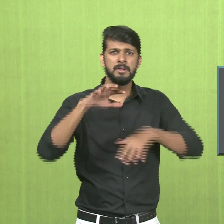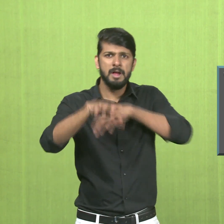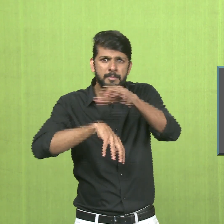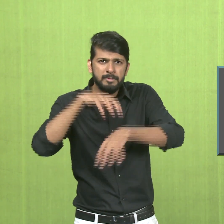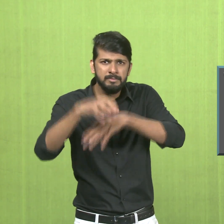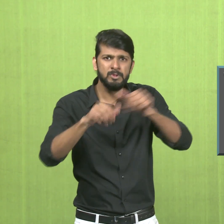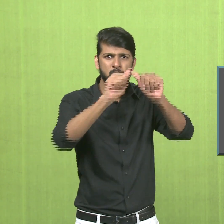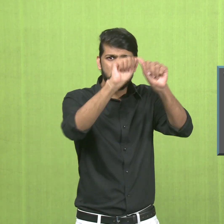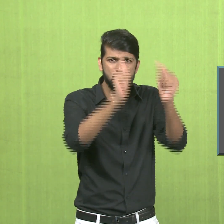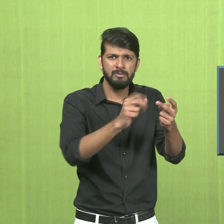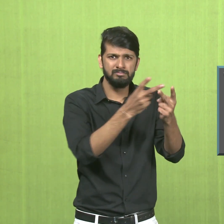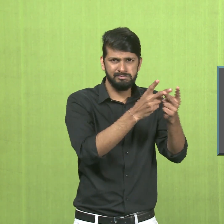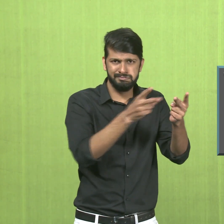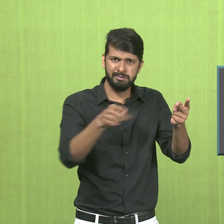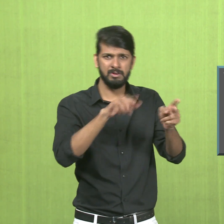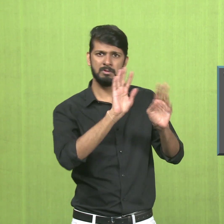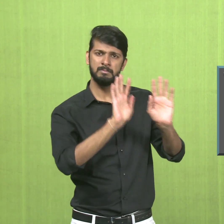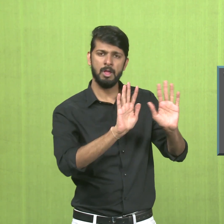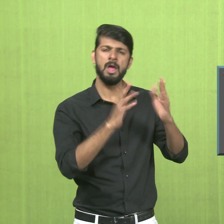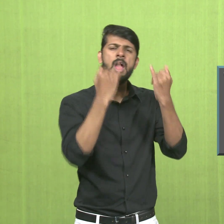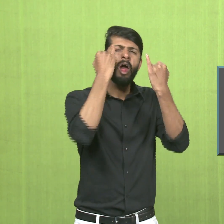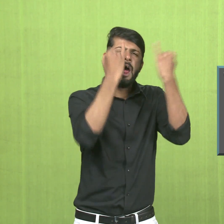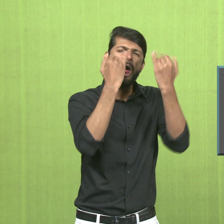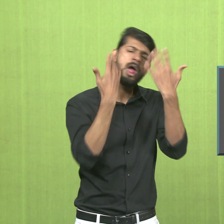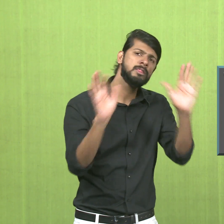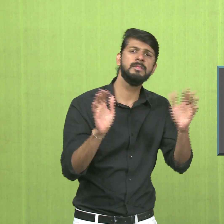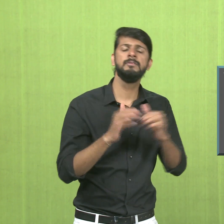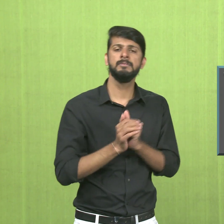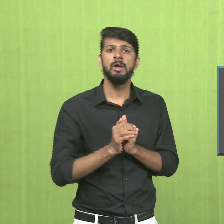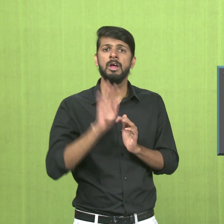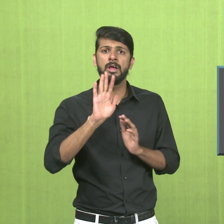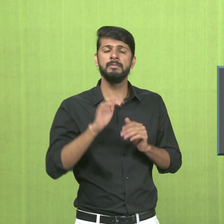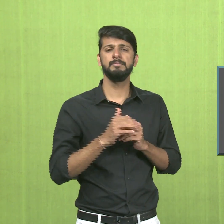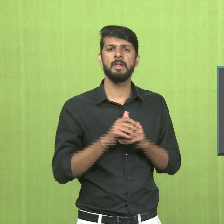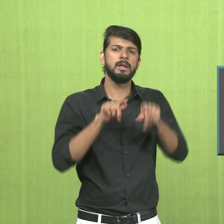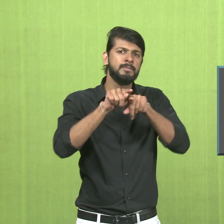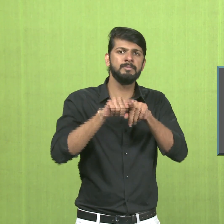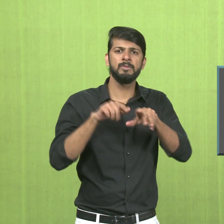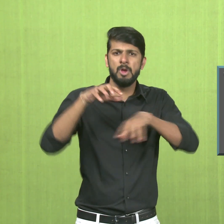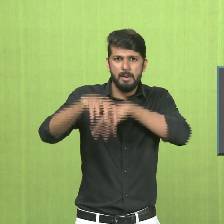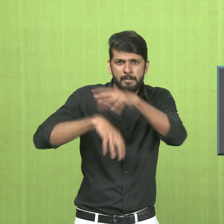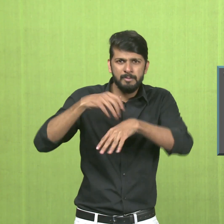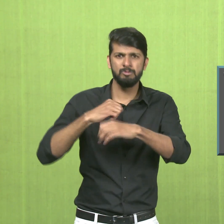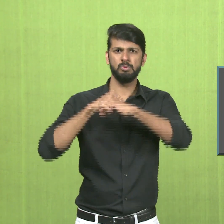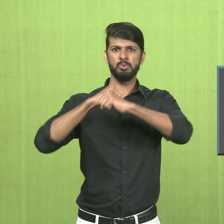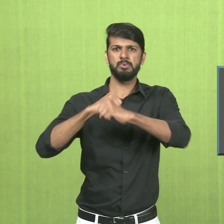In these paintings, the human and the animal forms are created simply by joining